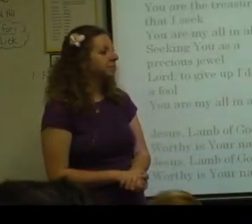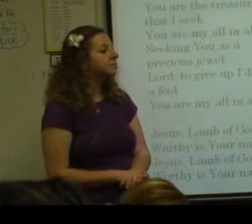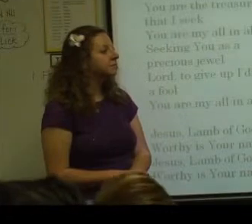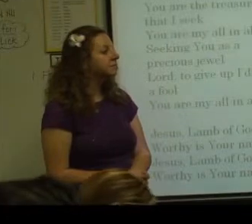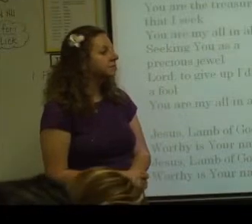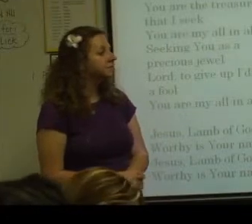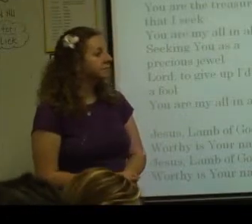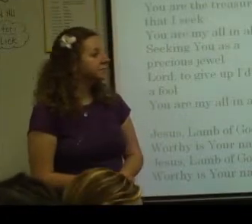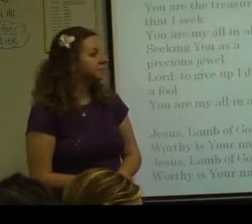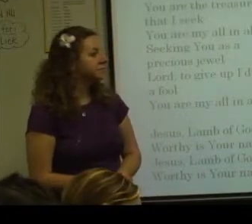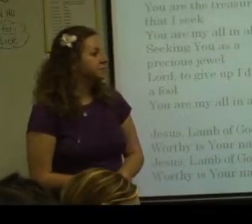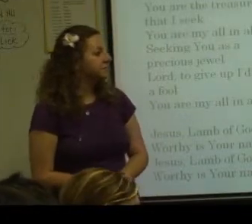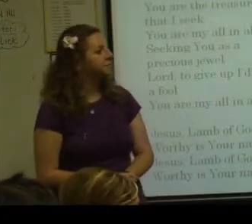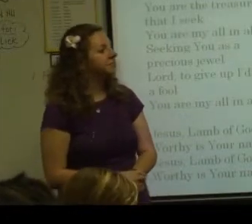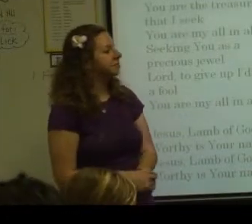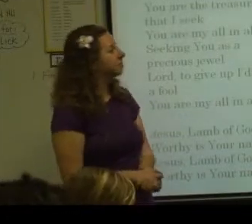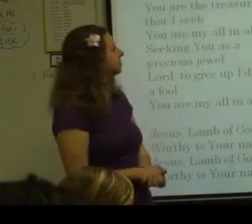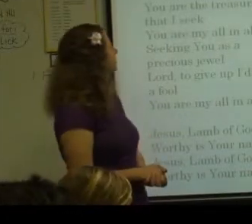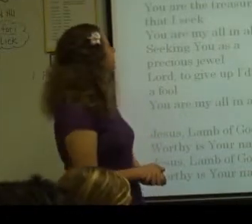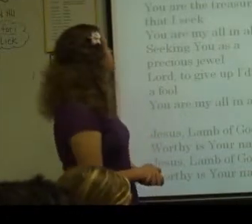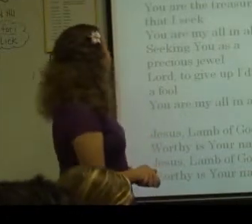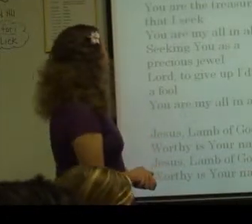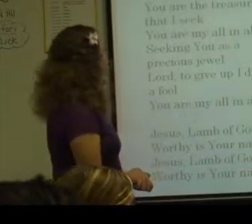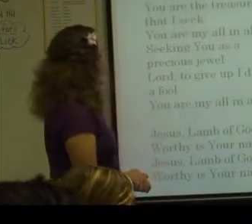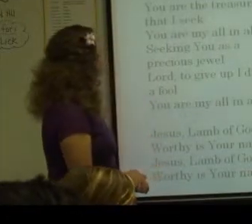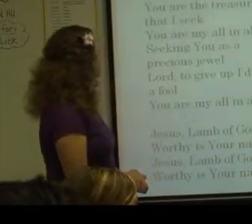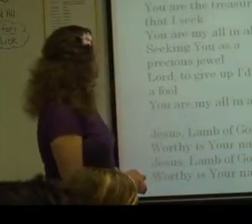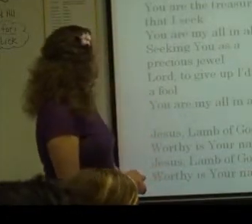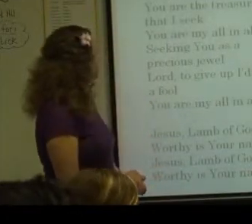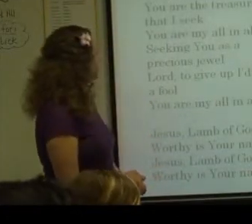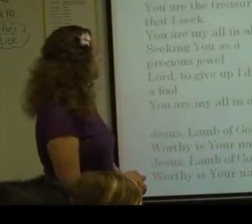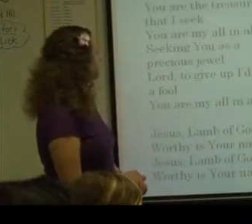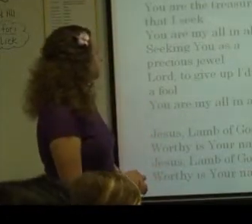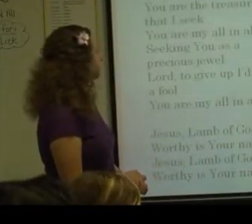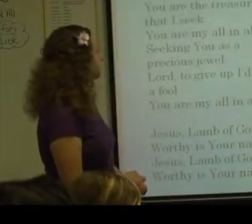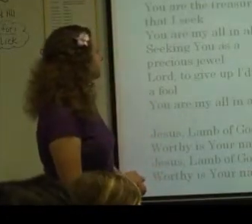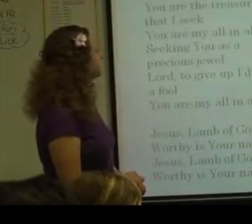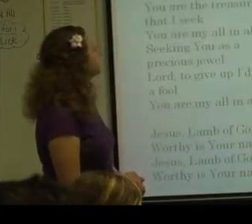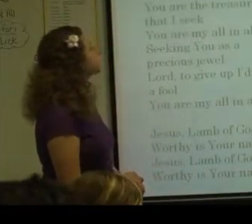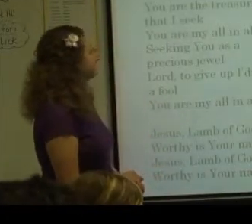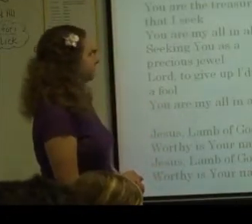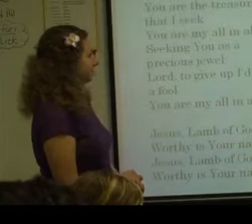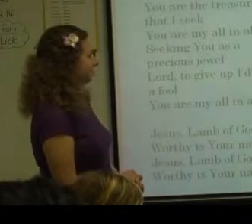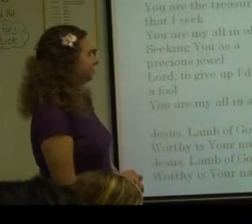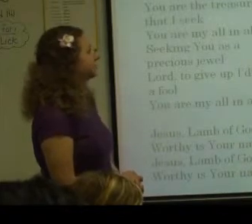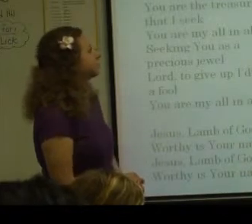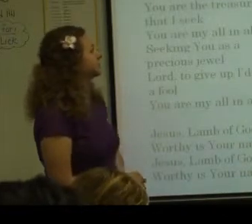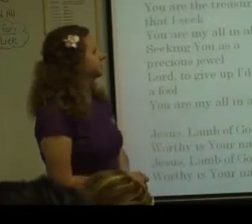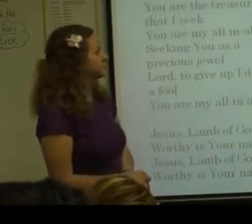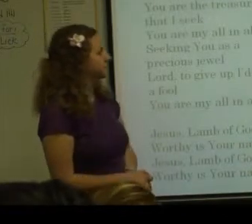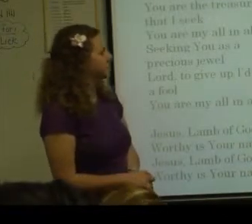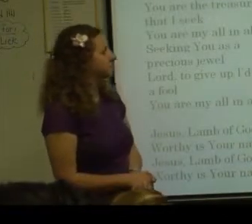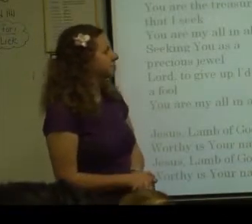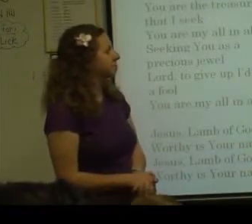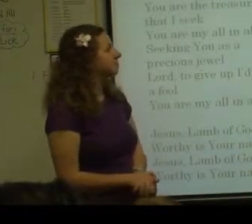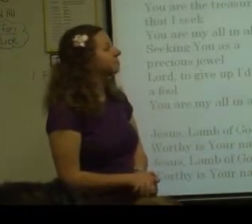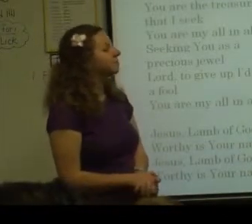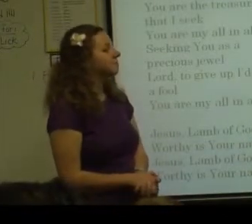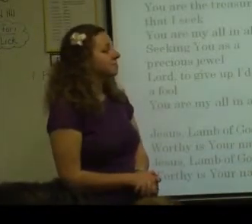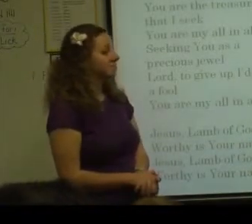not just like getting up, like, you know, like, because then it says rising up again and bless your name. like after having fallen down, like to get back up